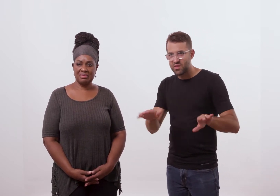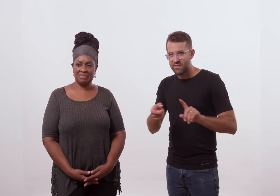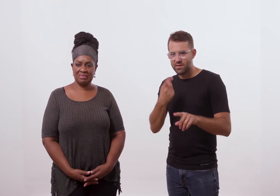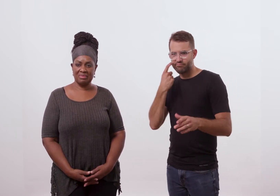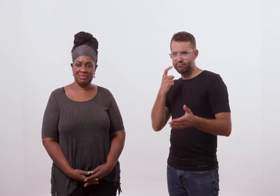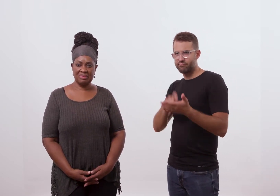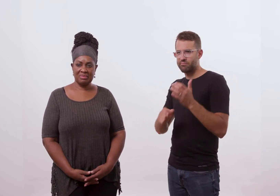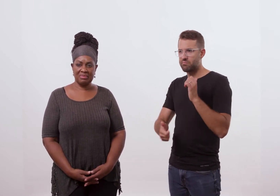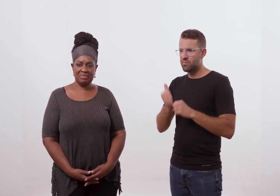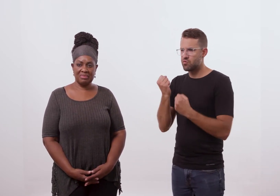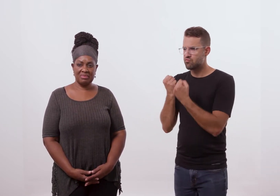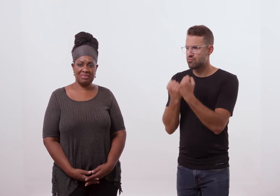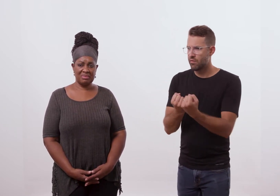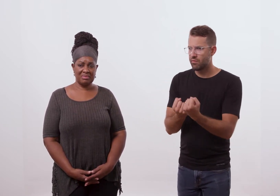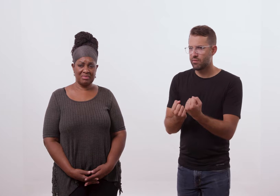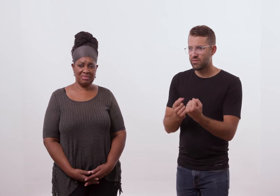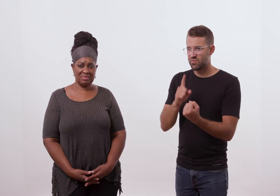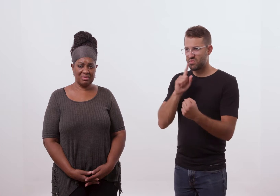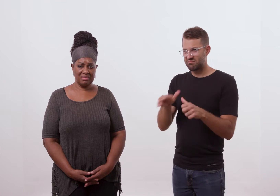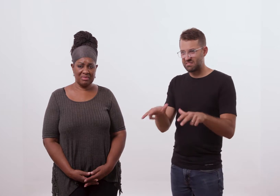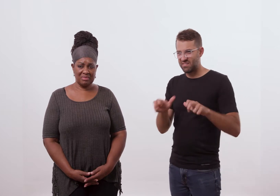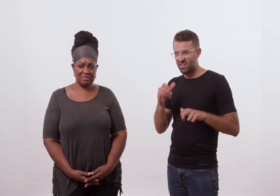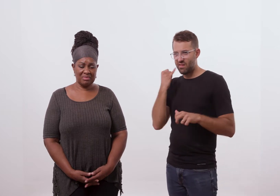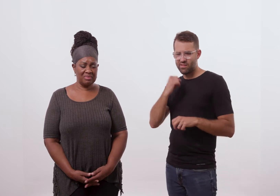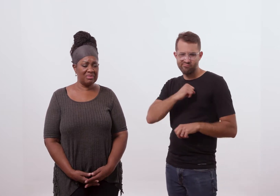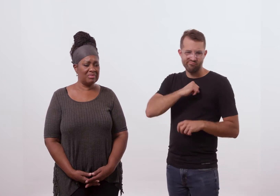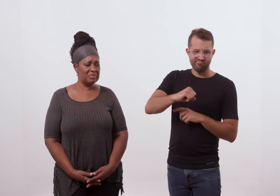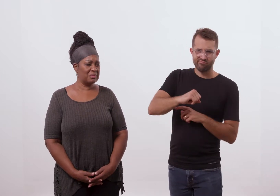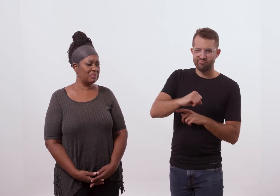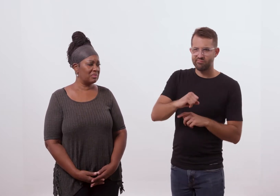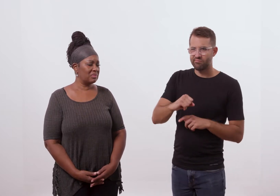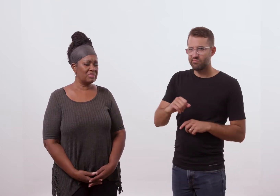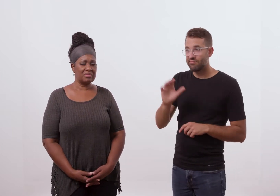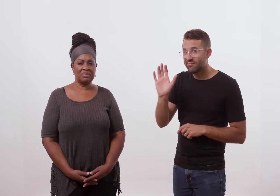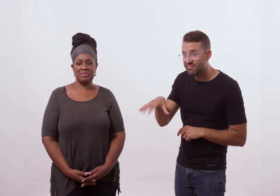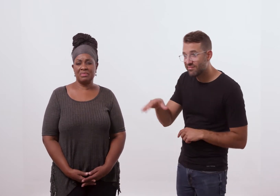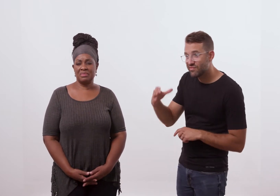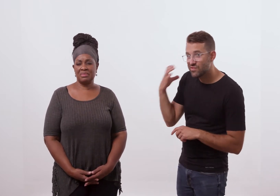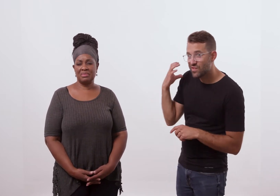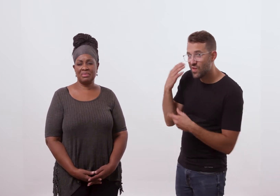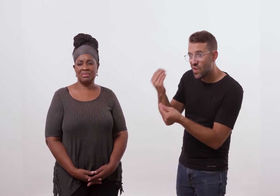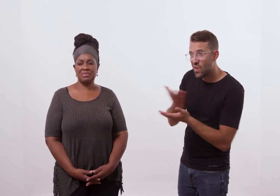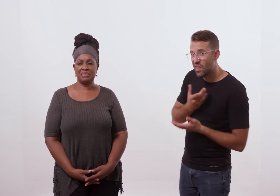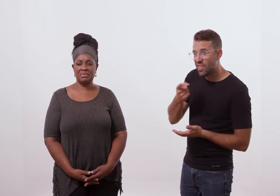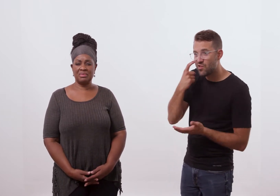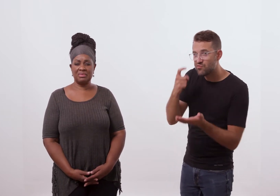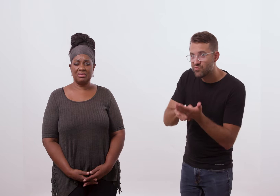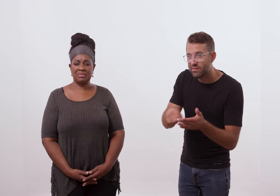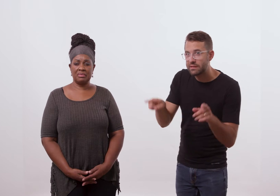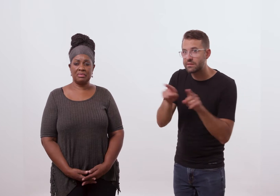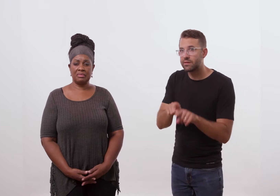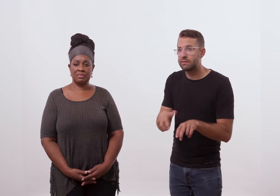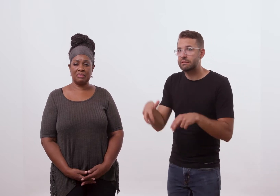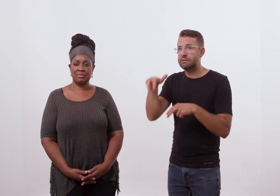It's selfish to refuse. Cutter told me recognition is like sitting on a thorn bush, gulping dreamberries with a bug